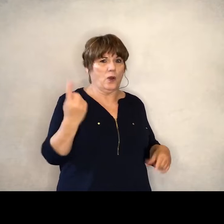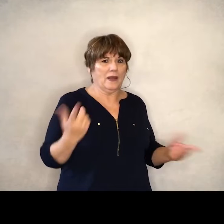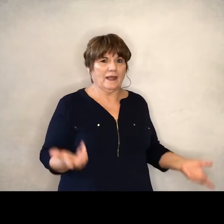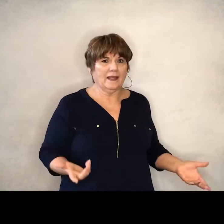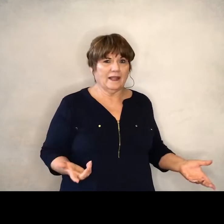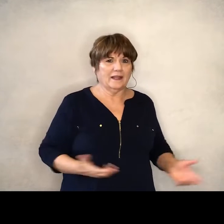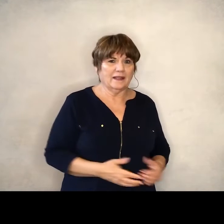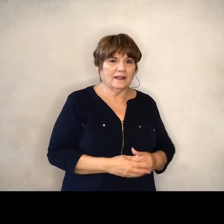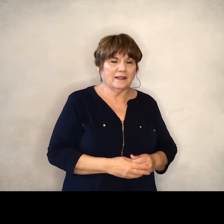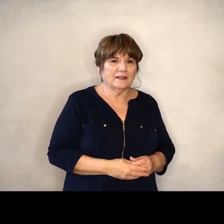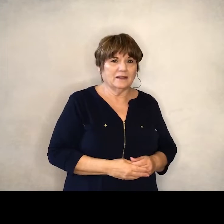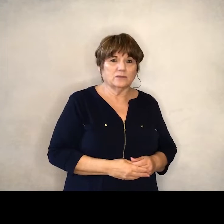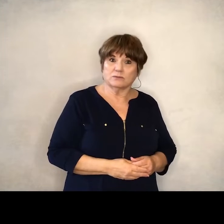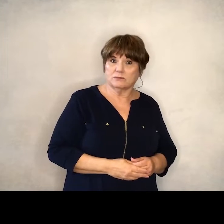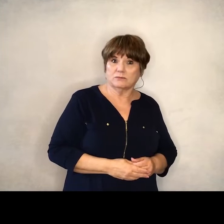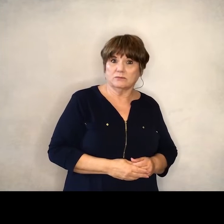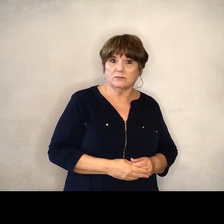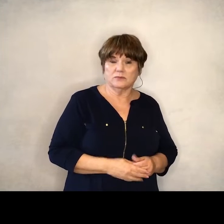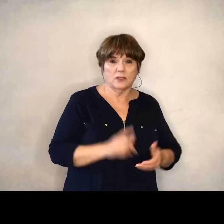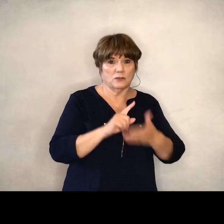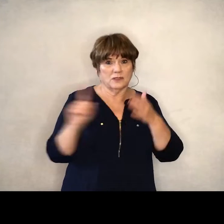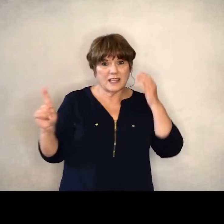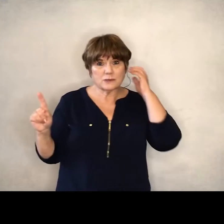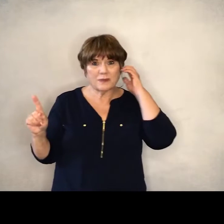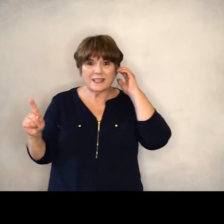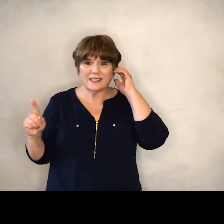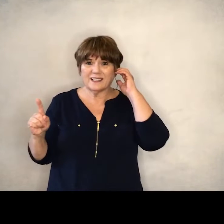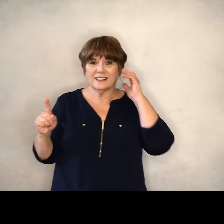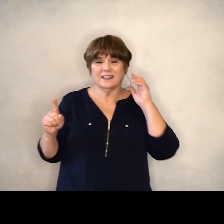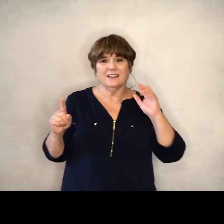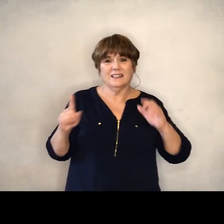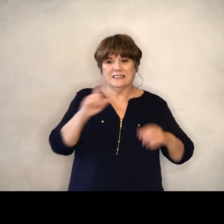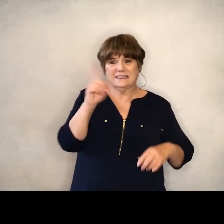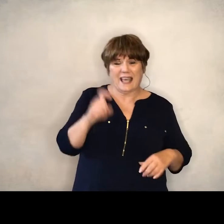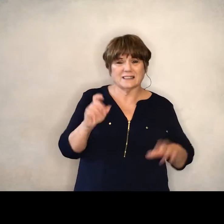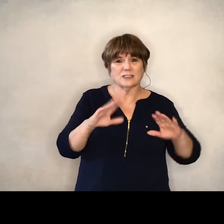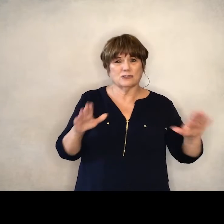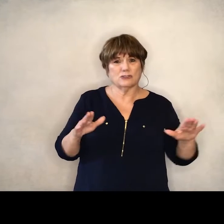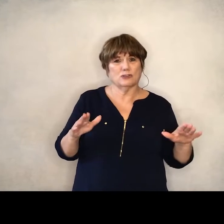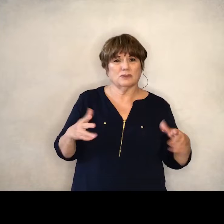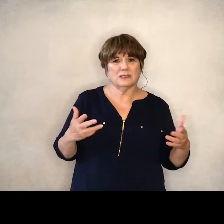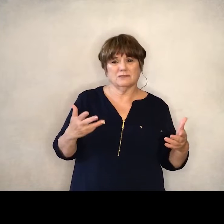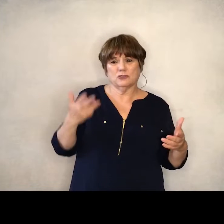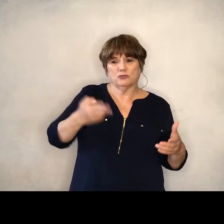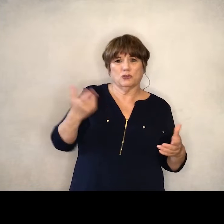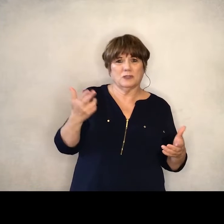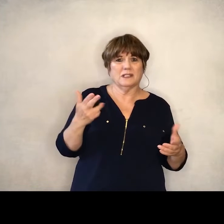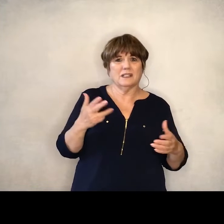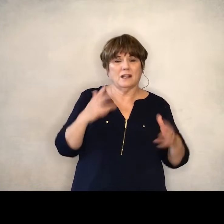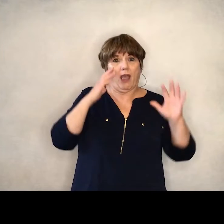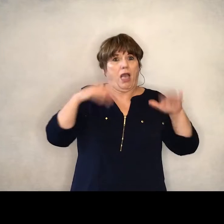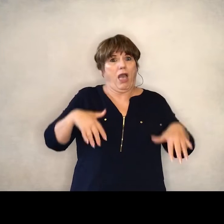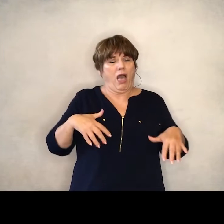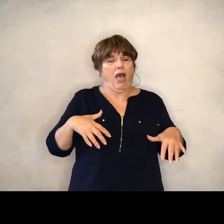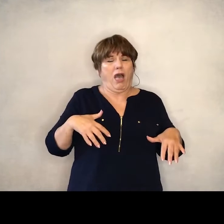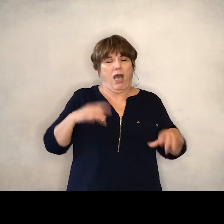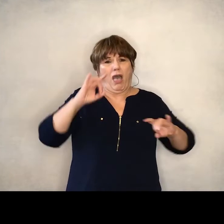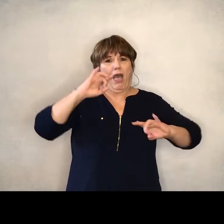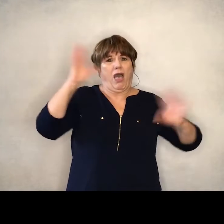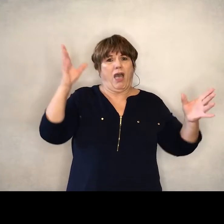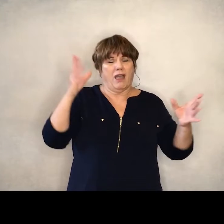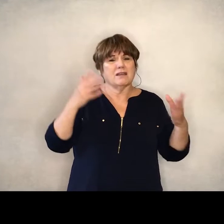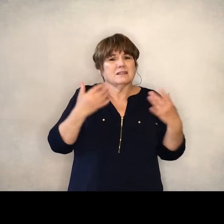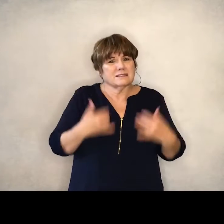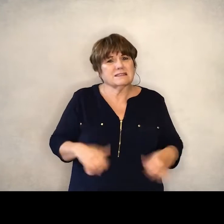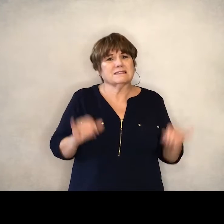I mean, just this week, children were murdered in Texas. And the shock and the horror are still very, very